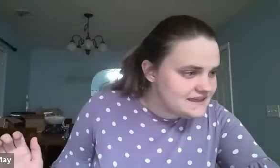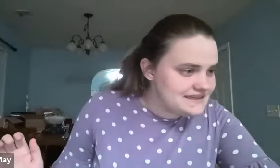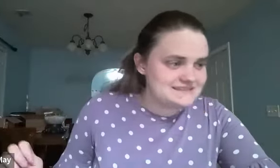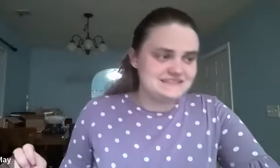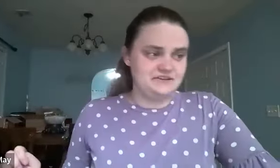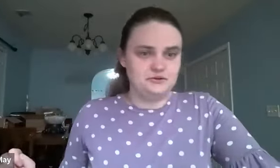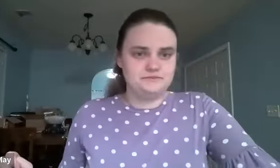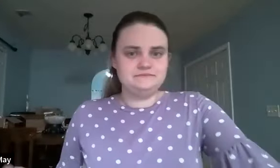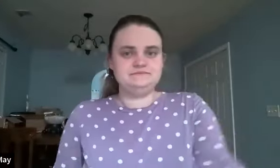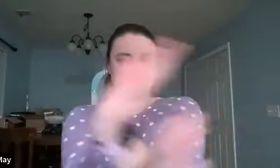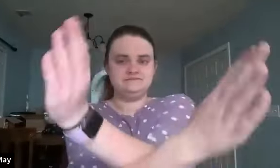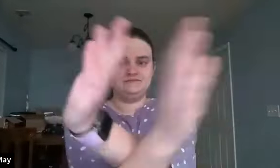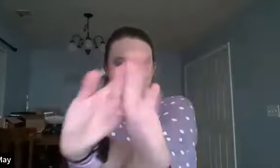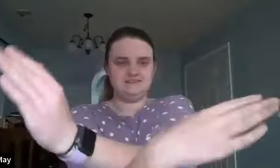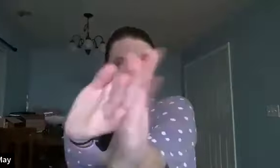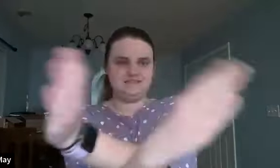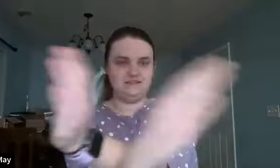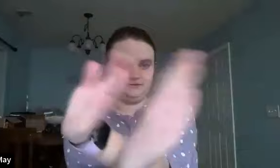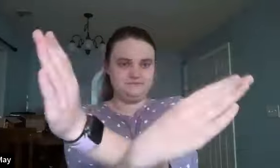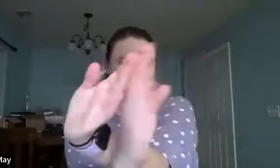Then seal. Seal.